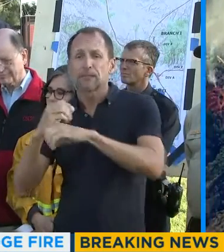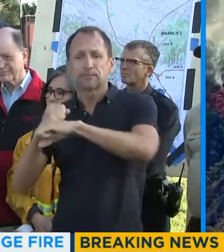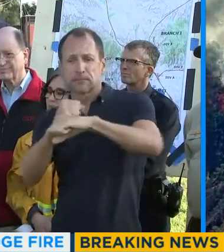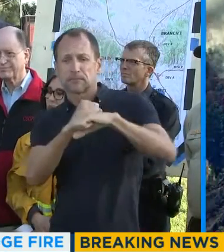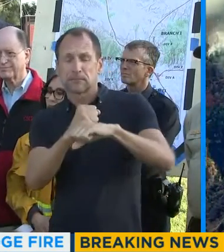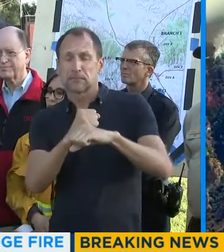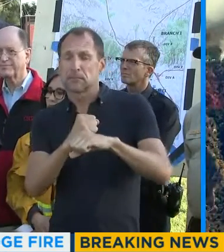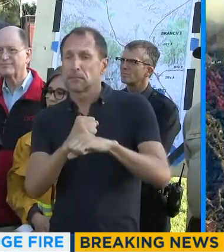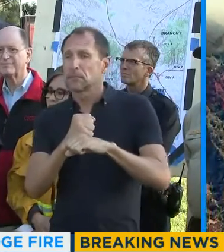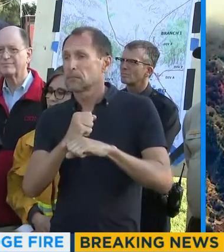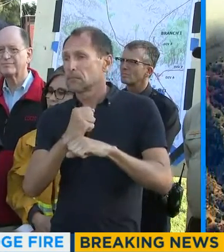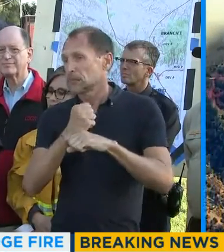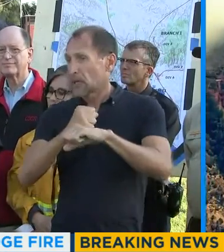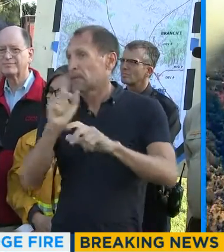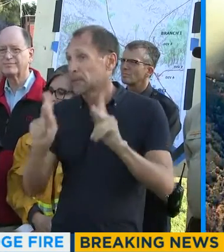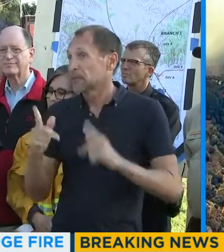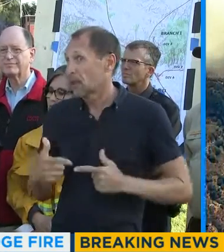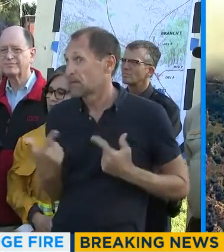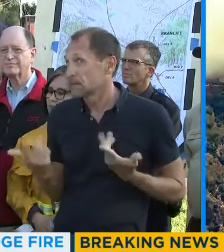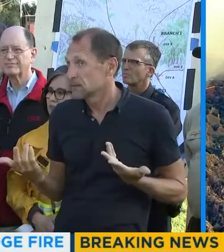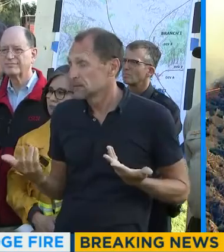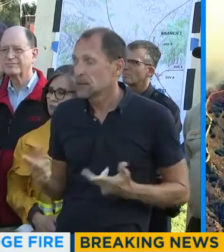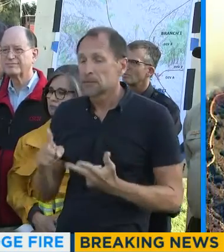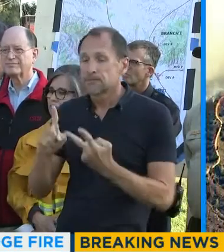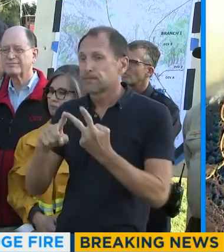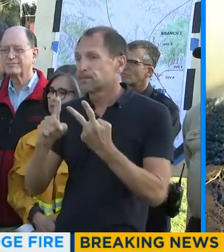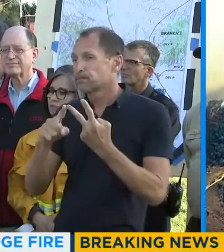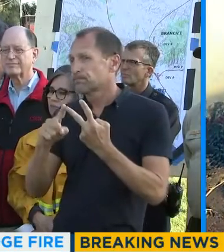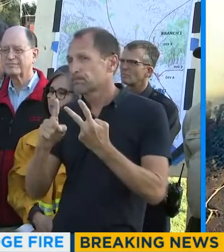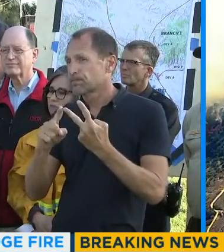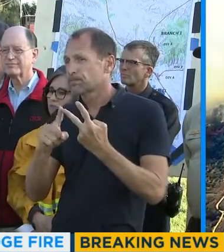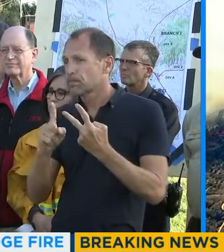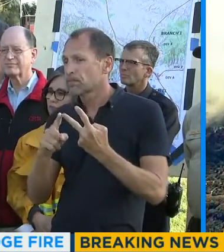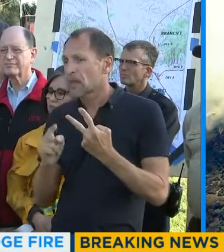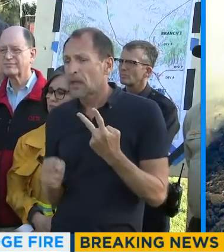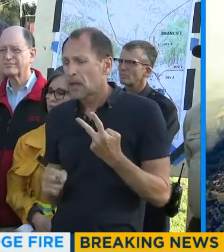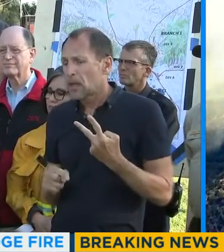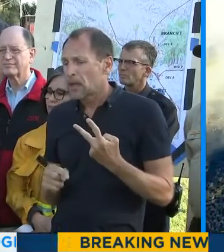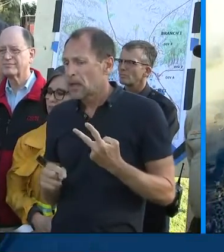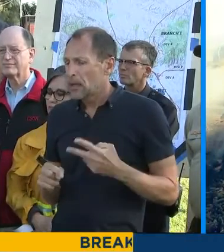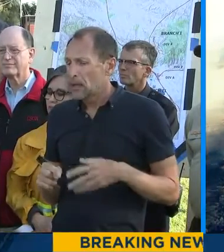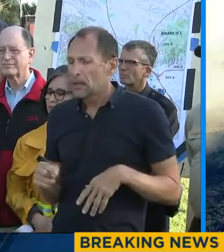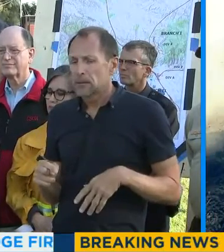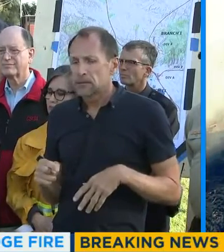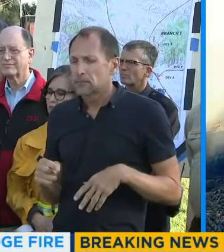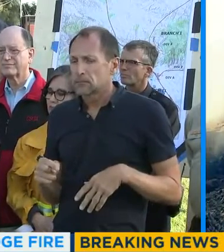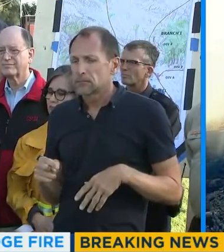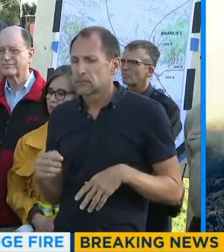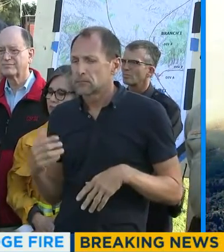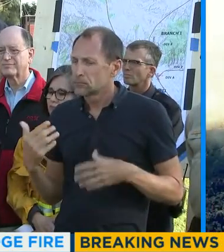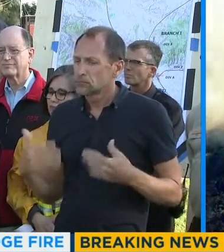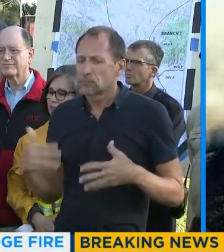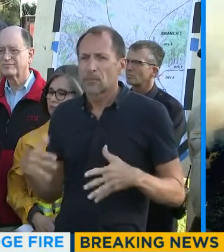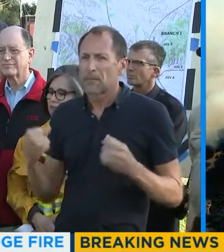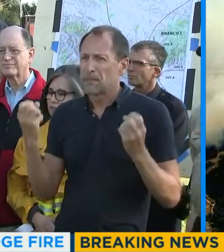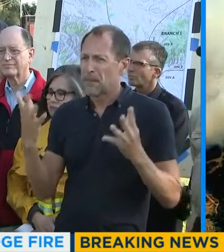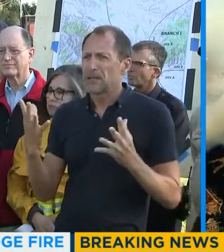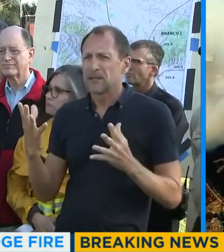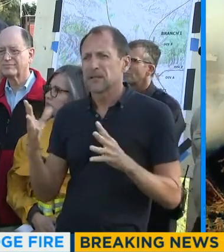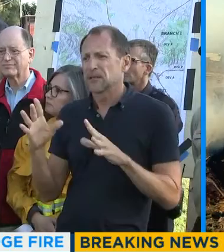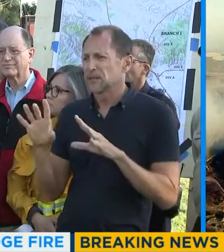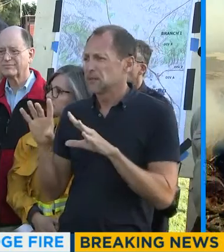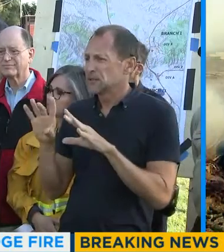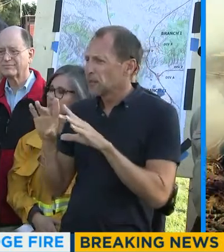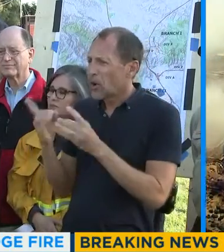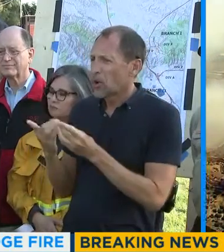in which it's impacted. Secondly, the impact of this fire requiring the personnel resources that have been assigned has resulted in the department being